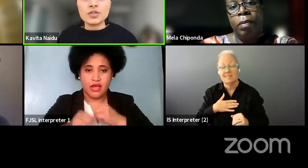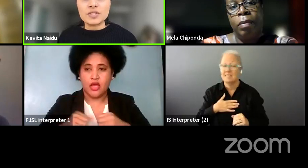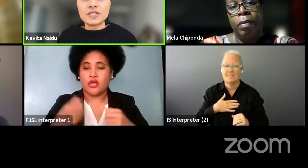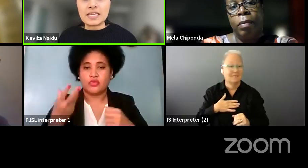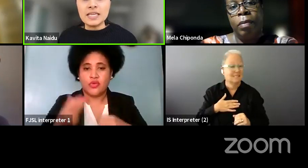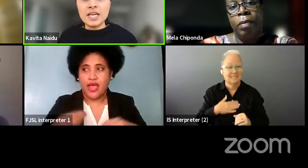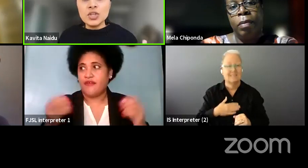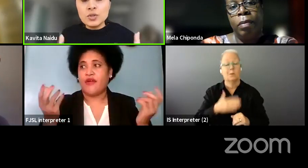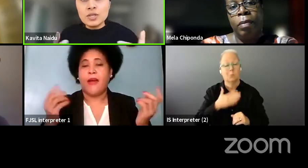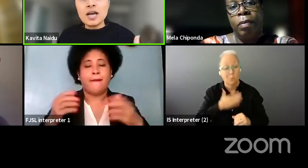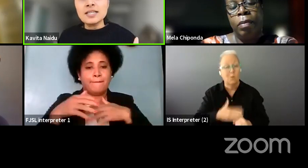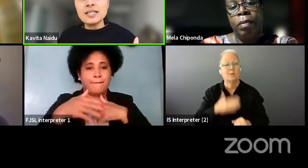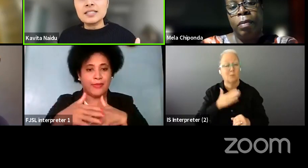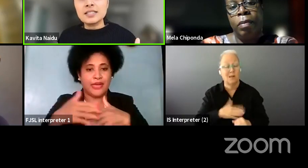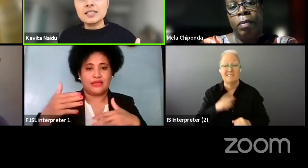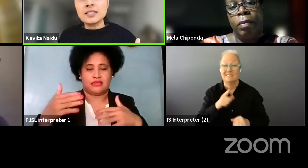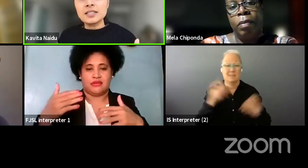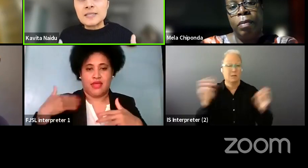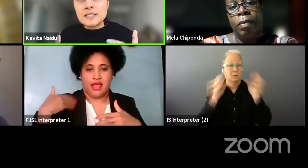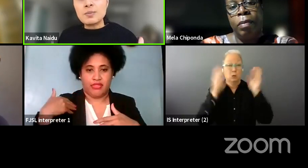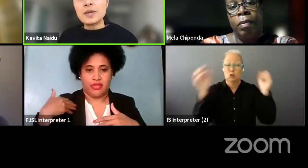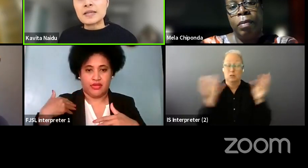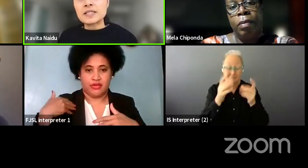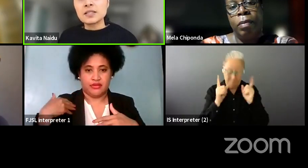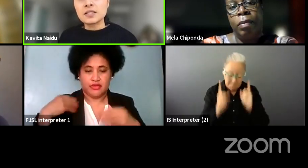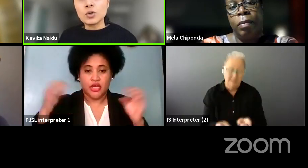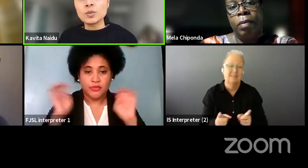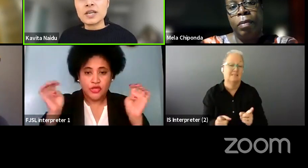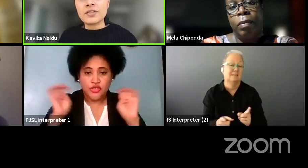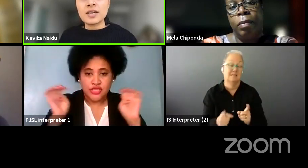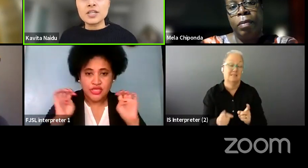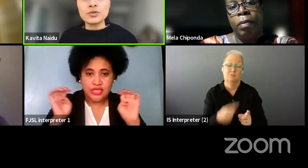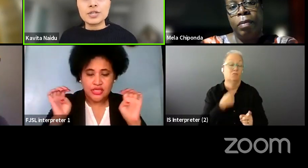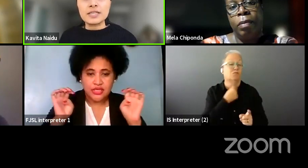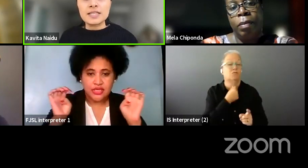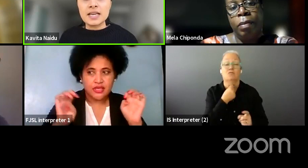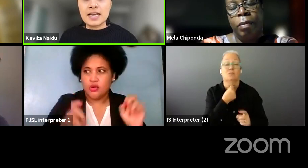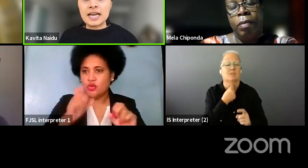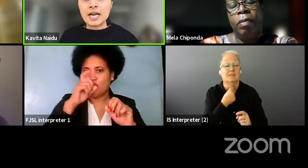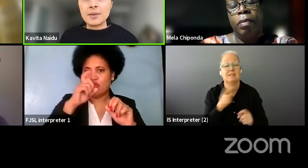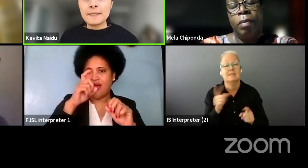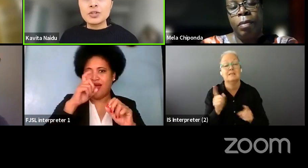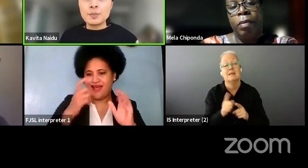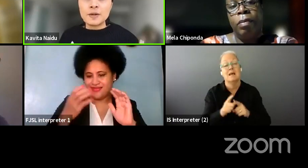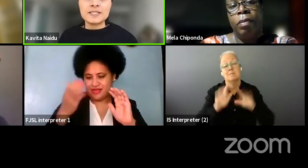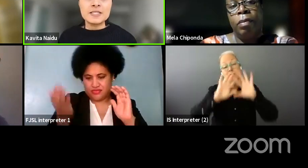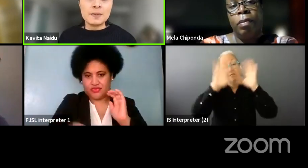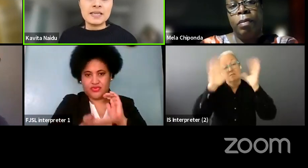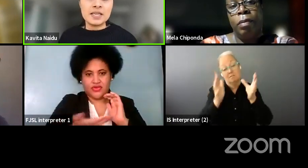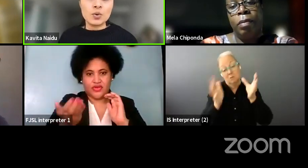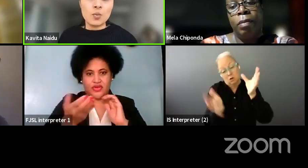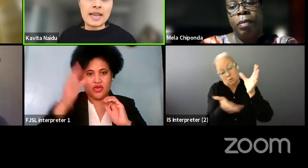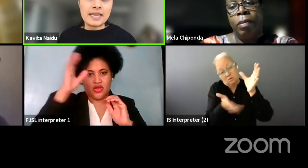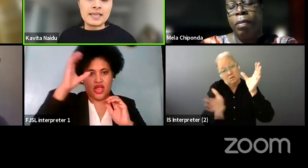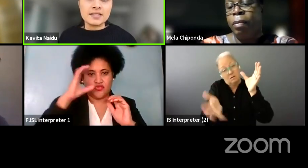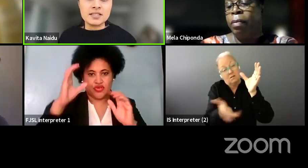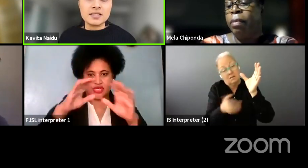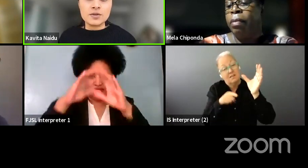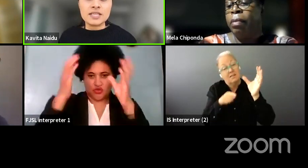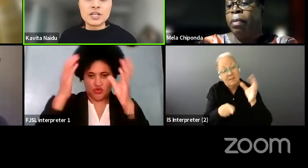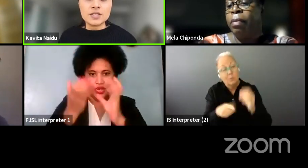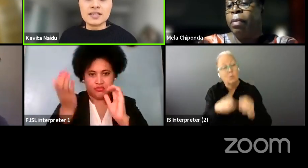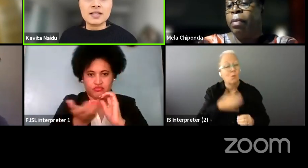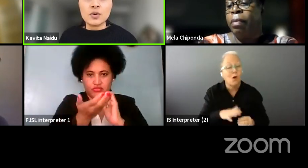health emergency, you can't expect global South countries to participate in a way in